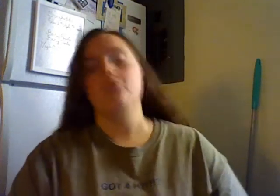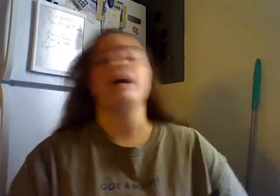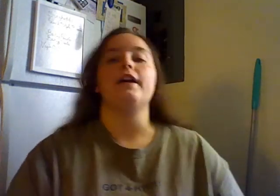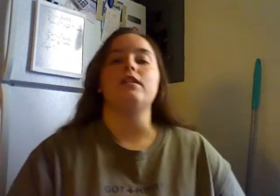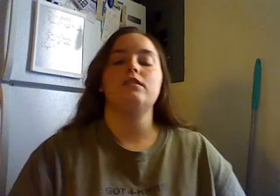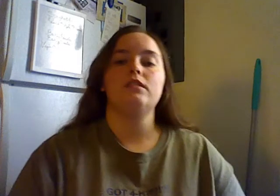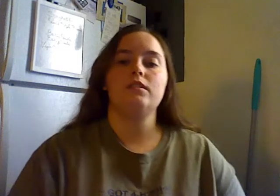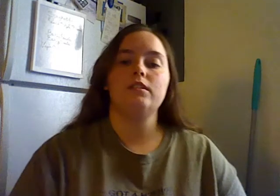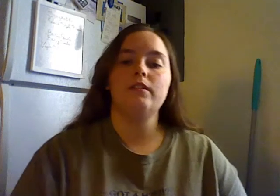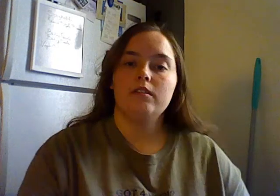Okay.